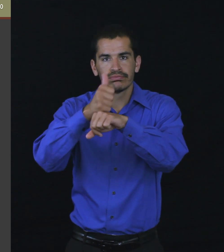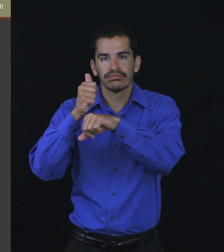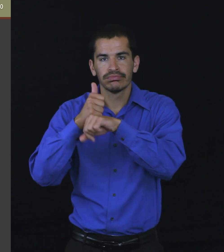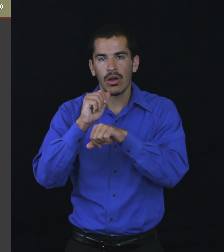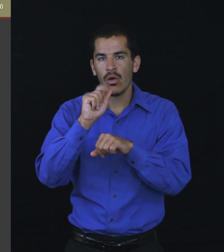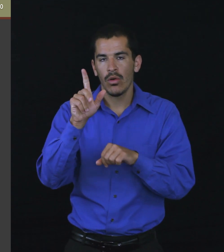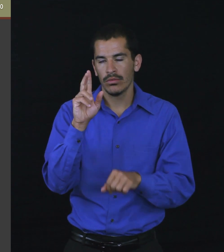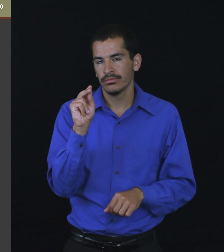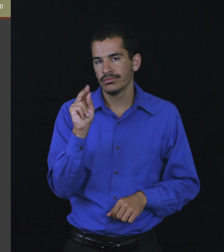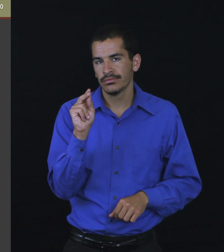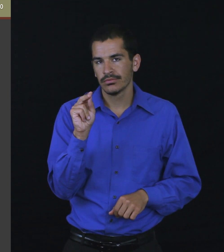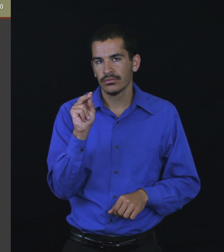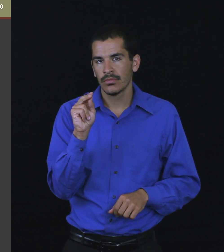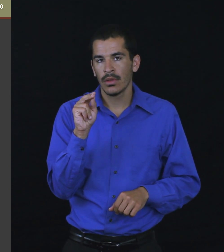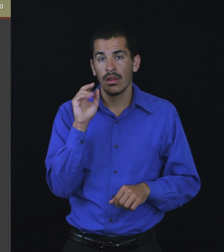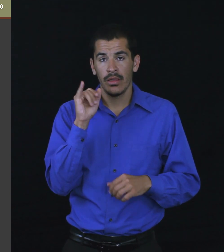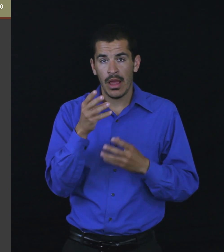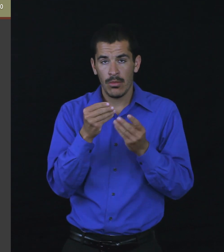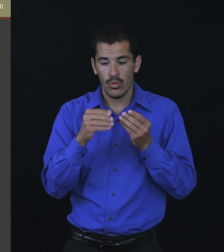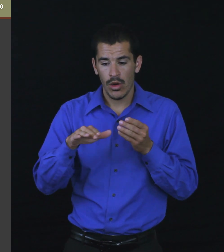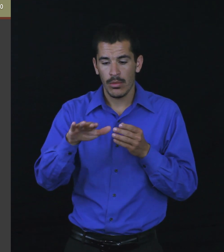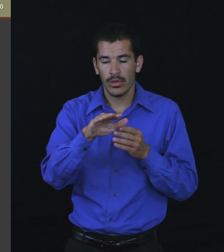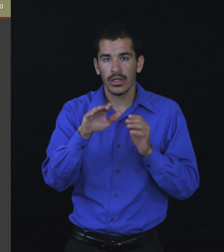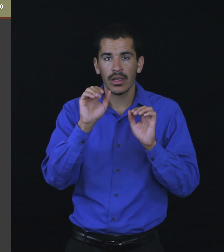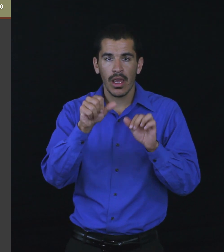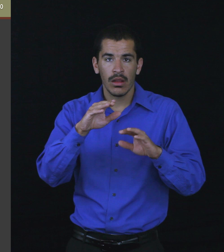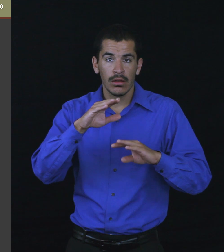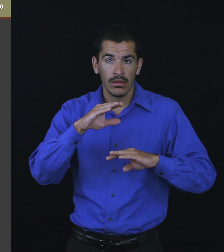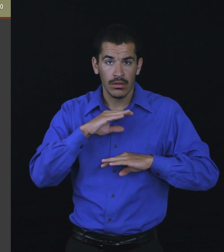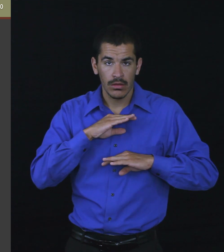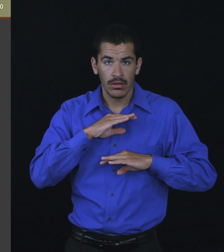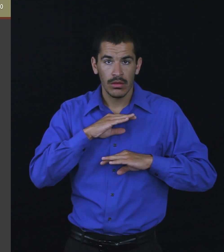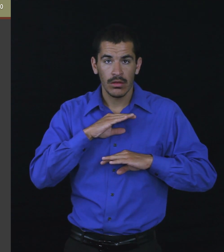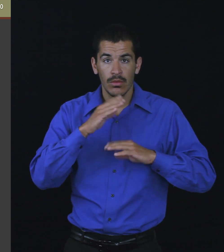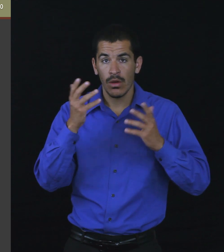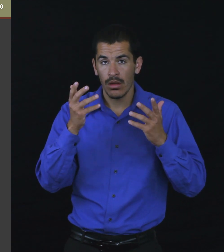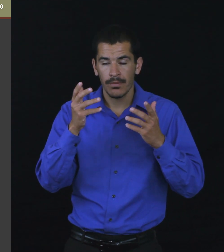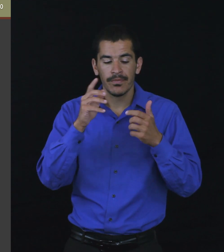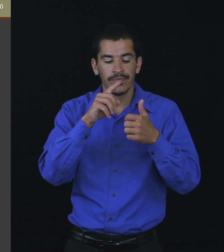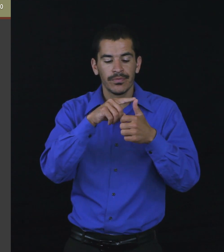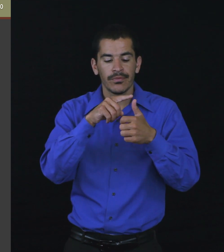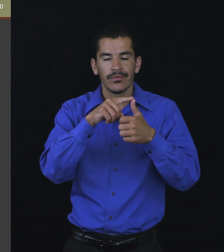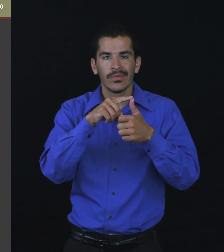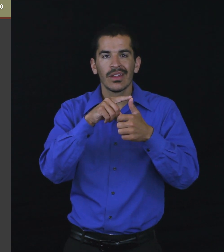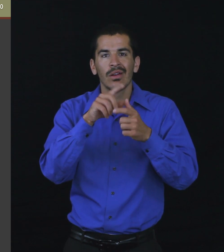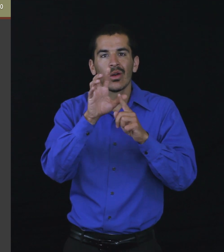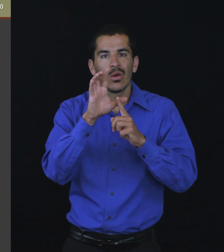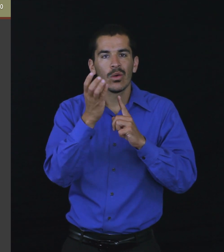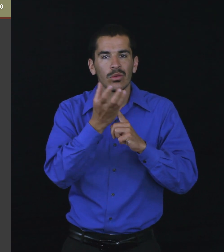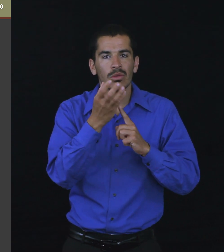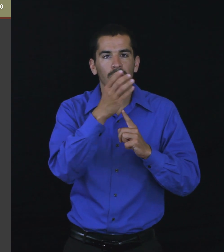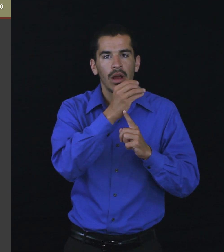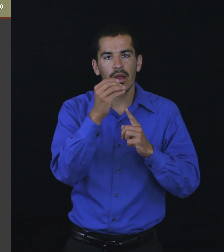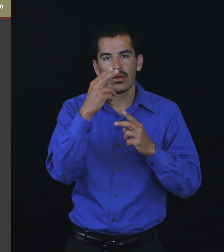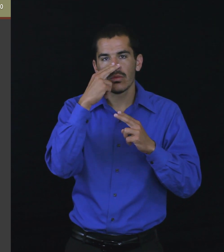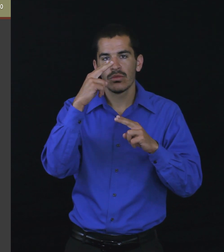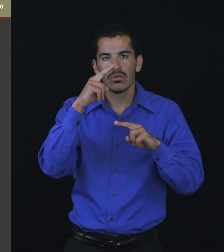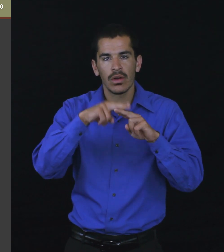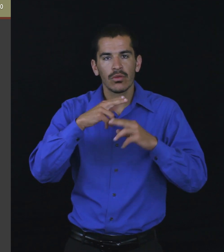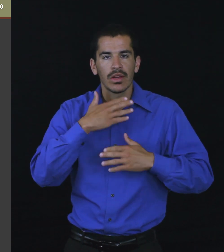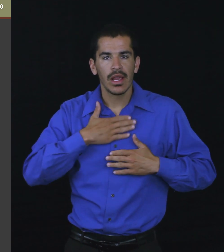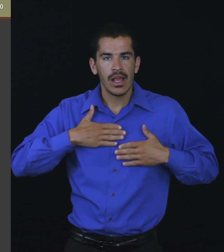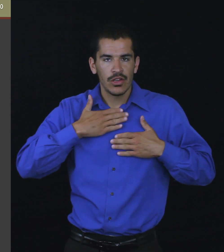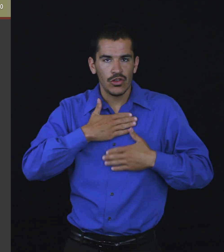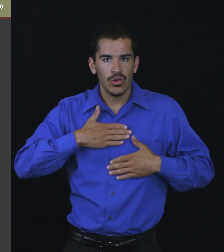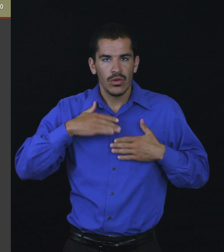The property can only accommodate cultural and recreational spaces. That's priority 1.